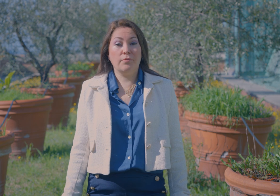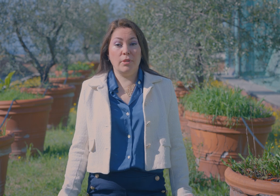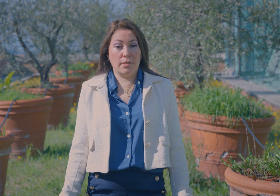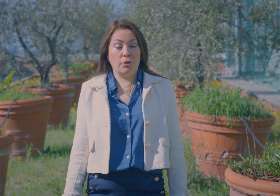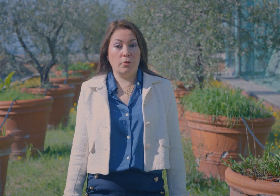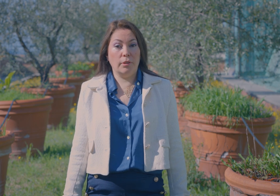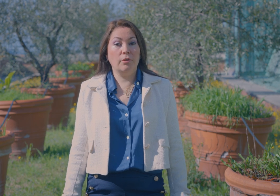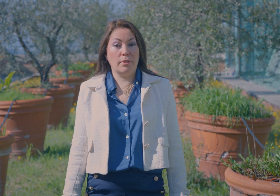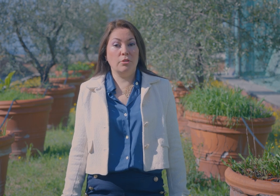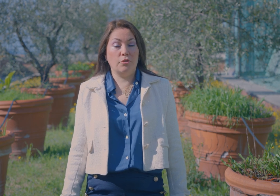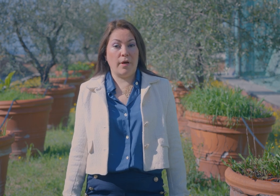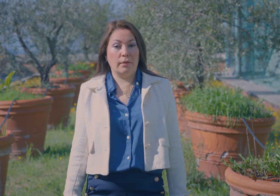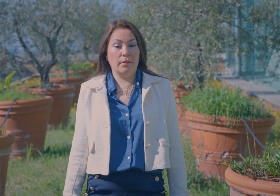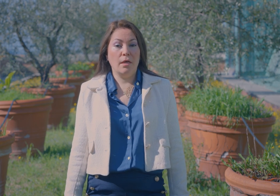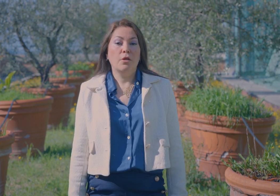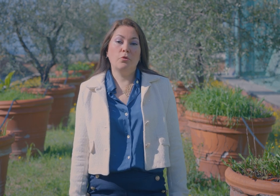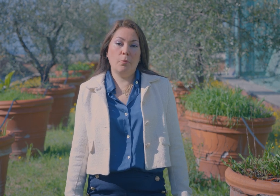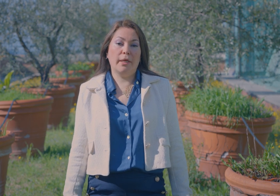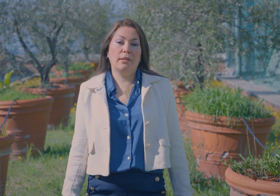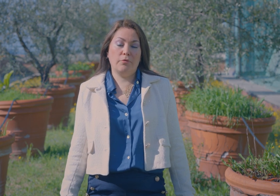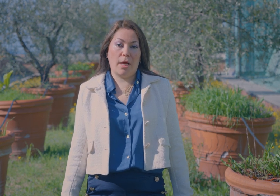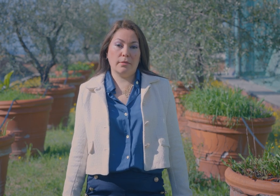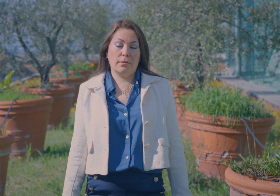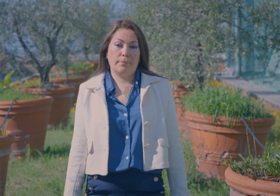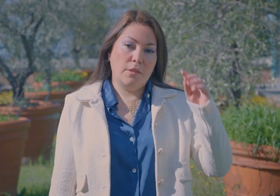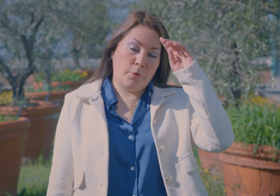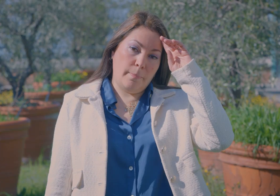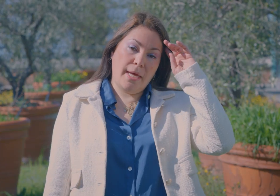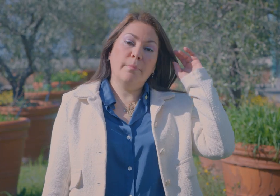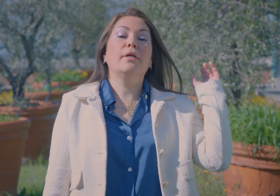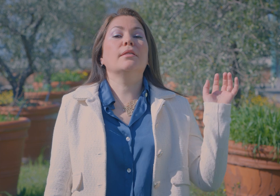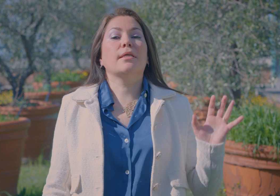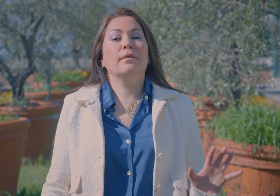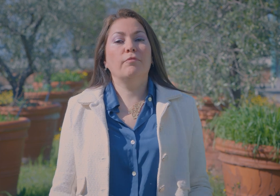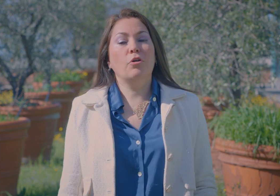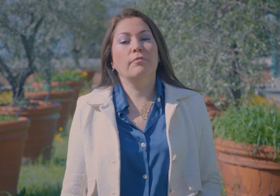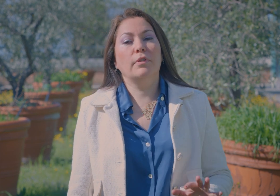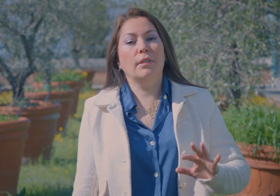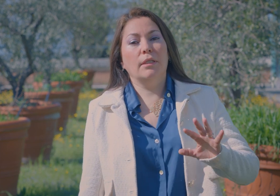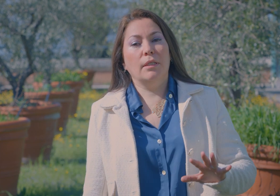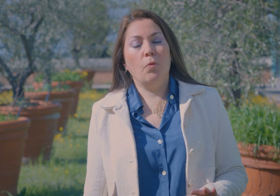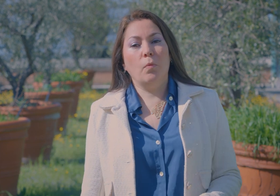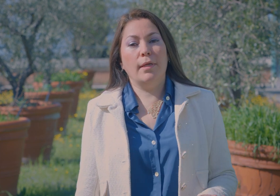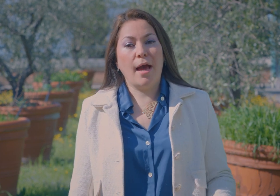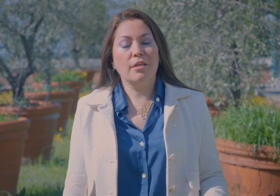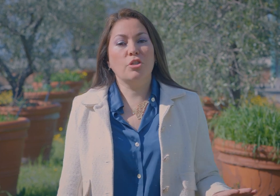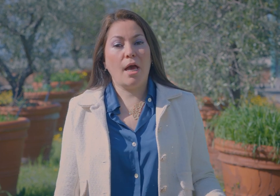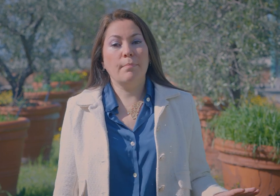successfully secured the research funding through competitive grants. DISPOC members are involved in a large number